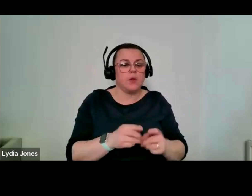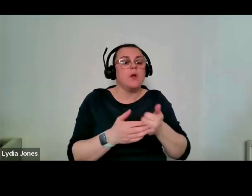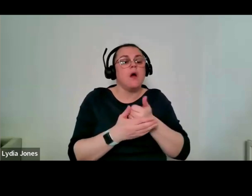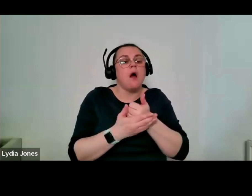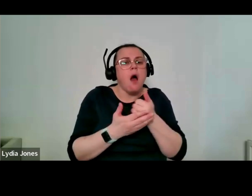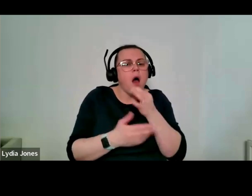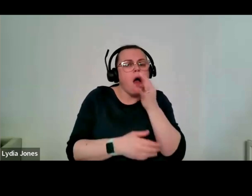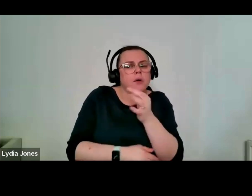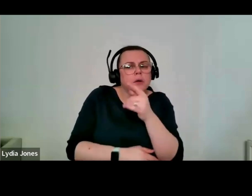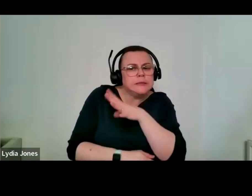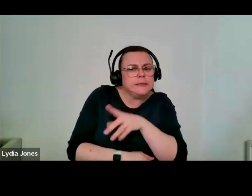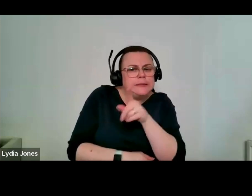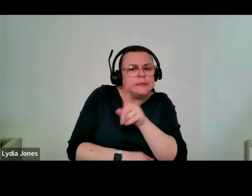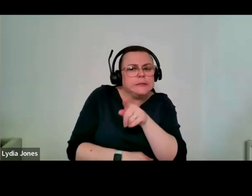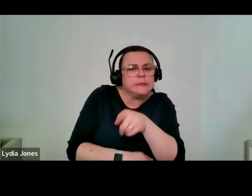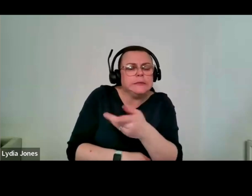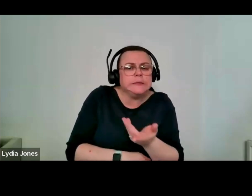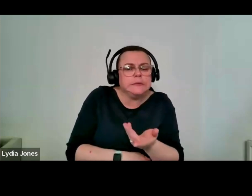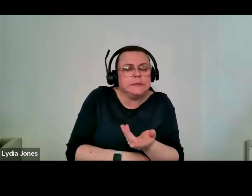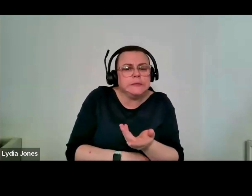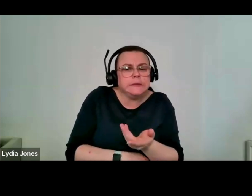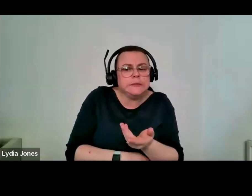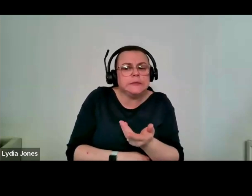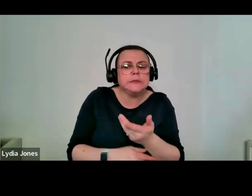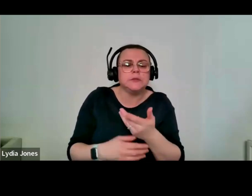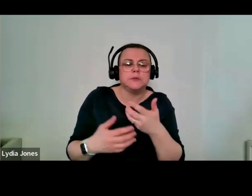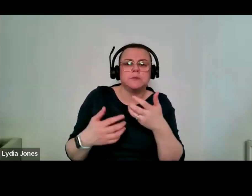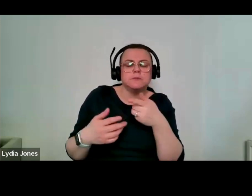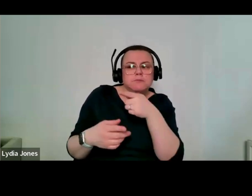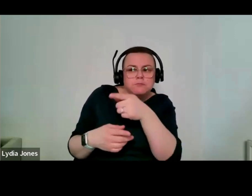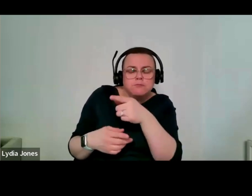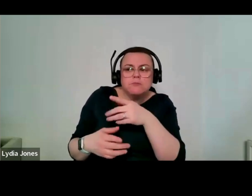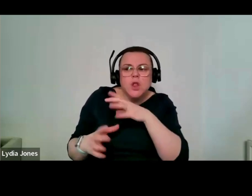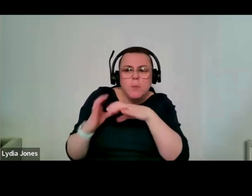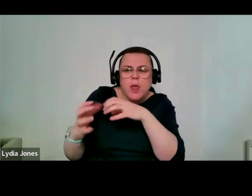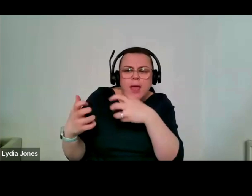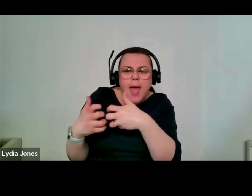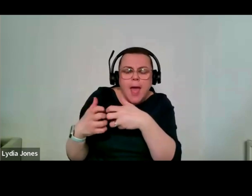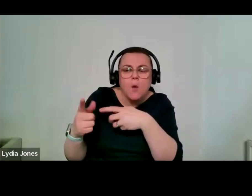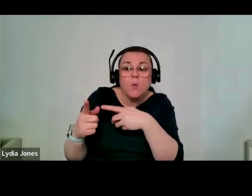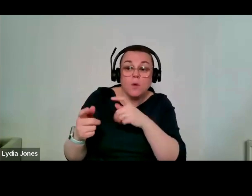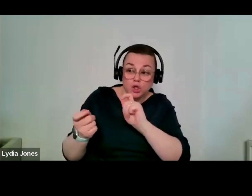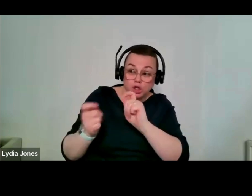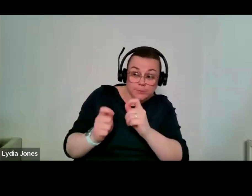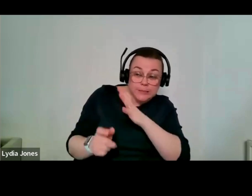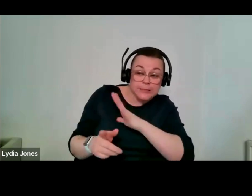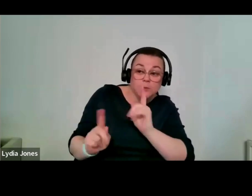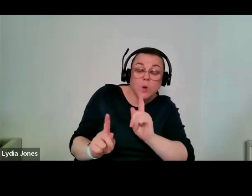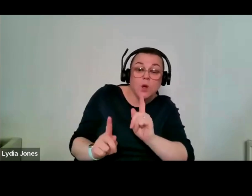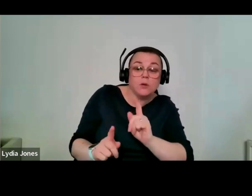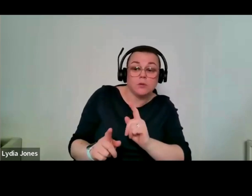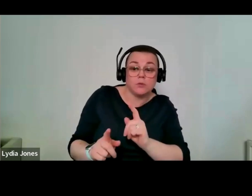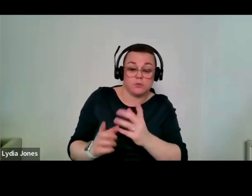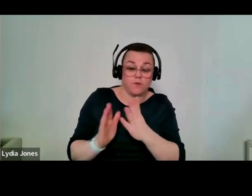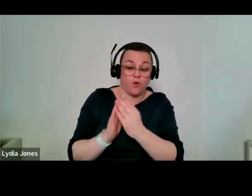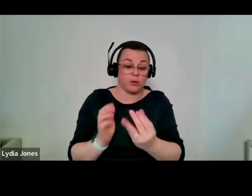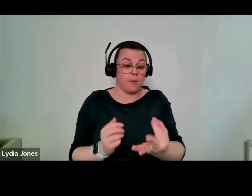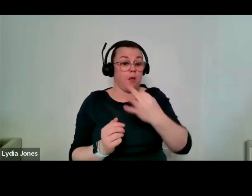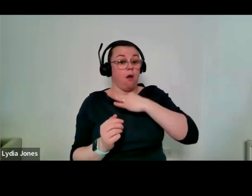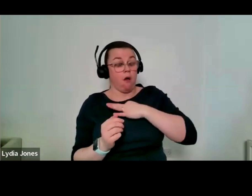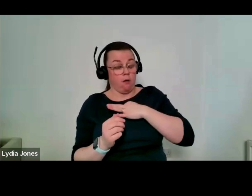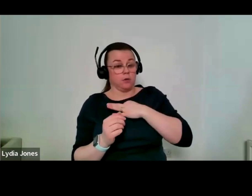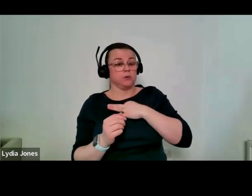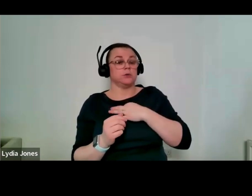us on an individual basis how we communicate and what adjustment we need. So if someone were to ask me, I would